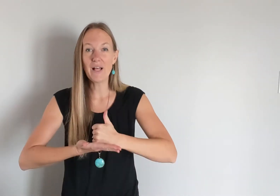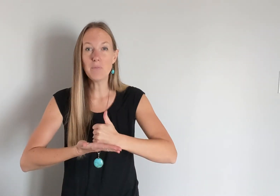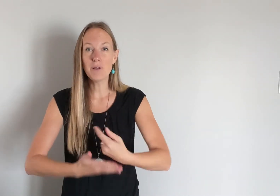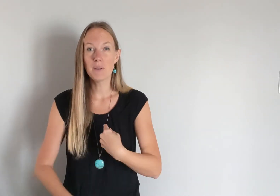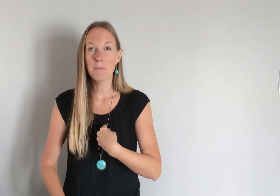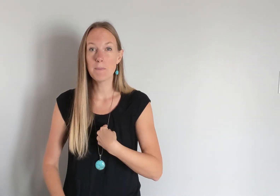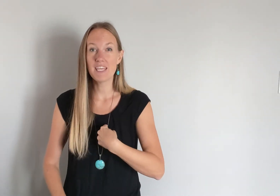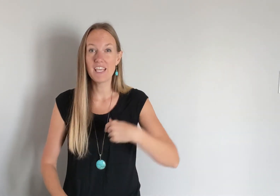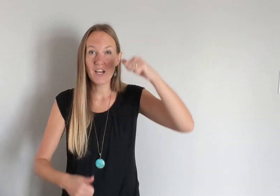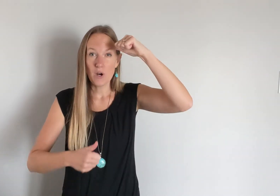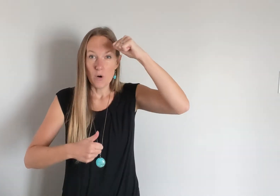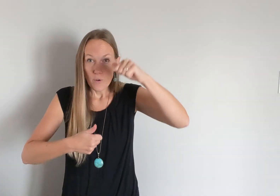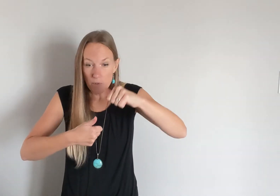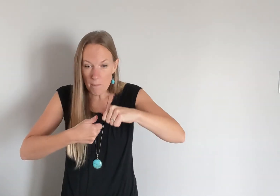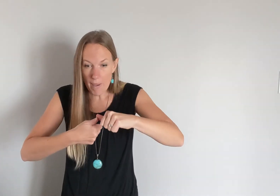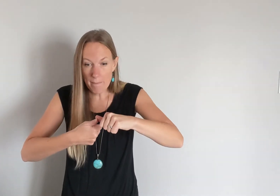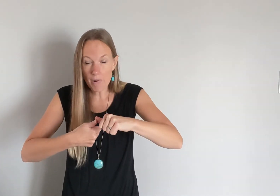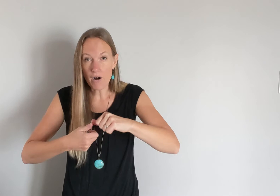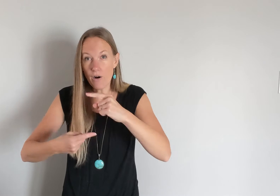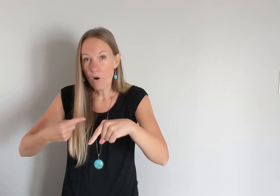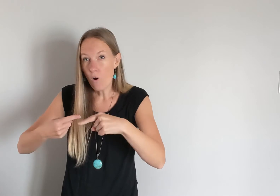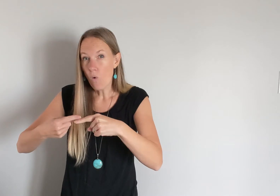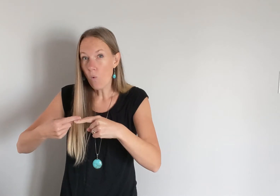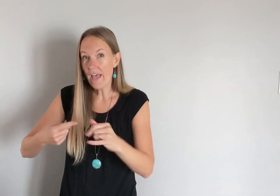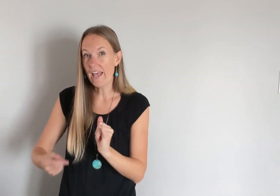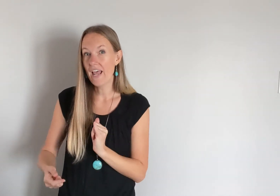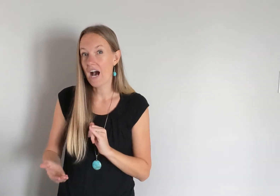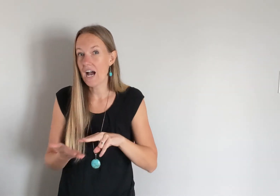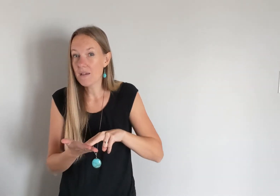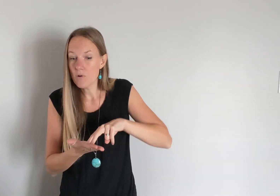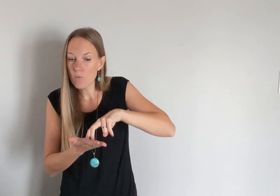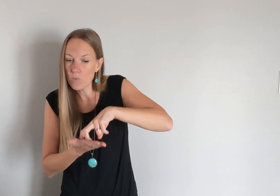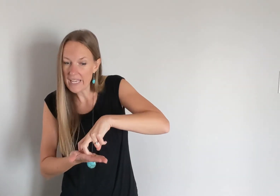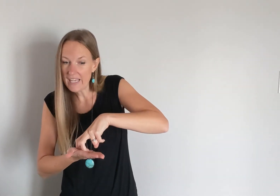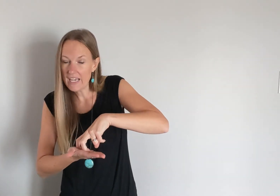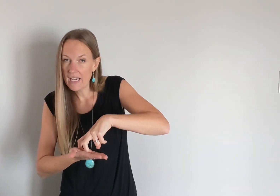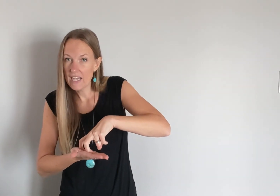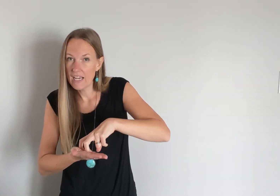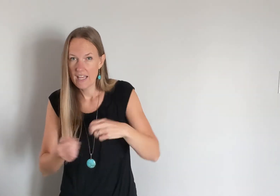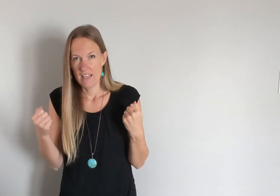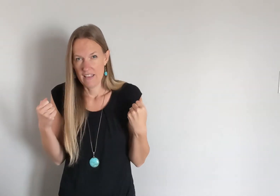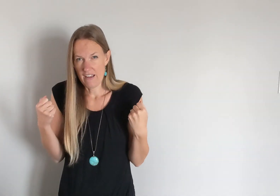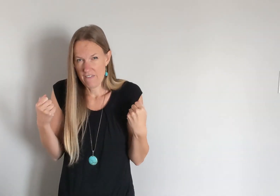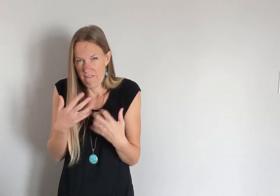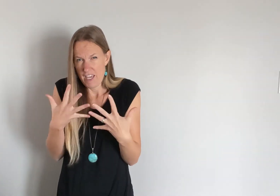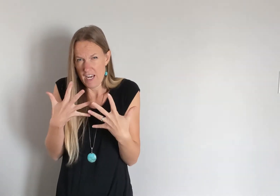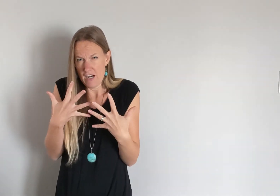help me remember when I'm weak, that